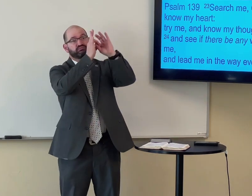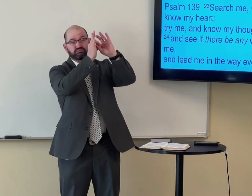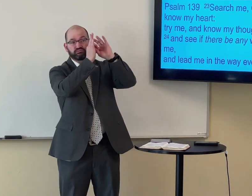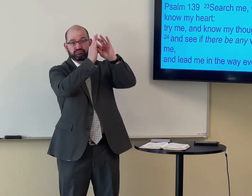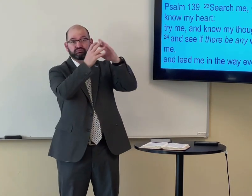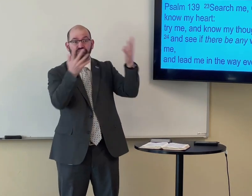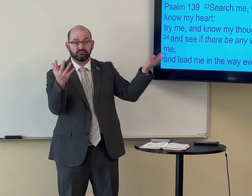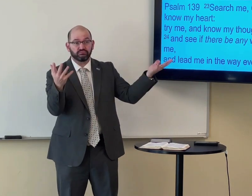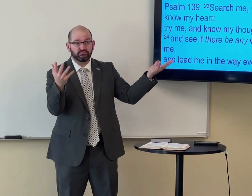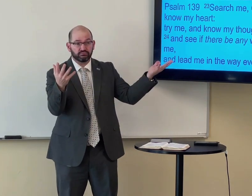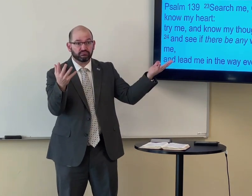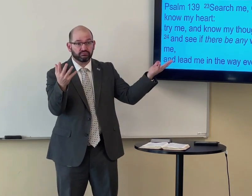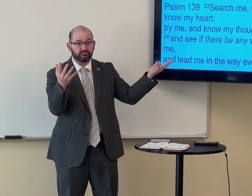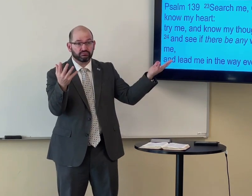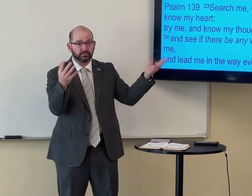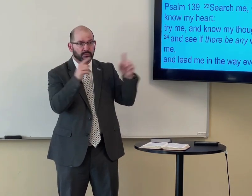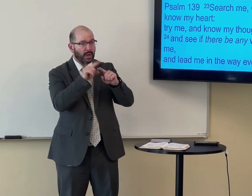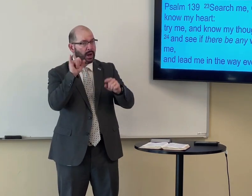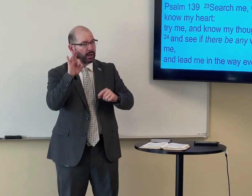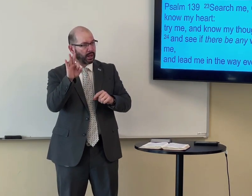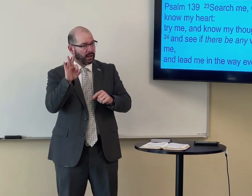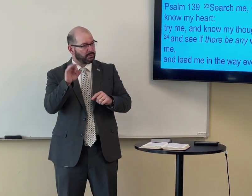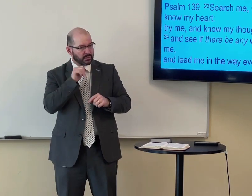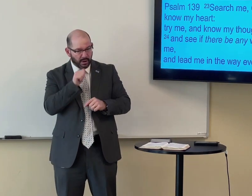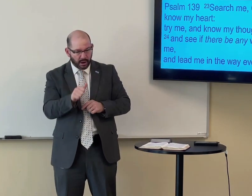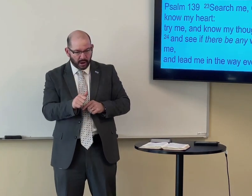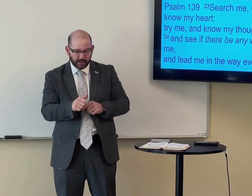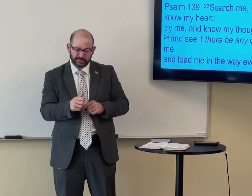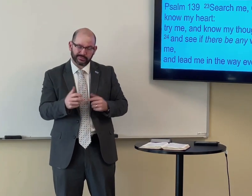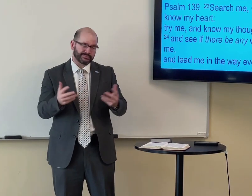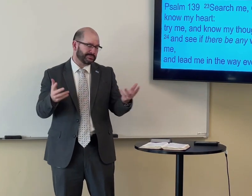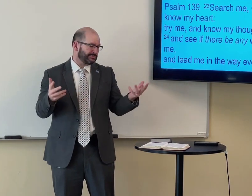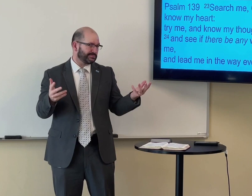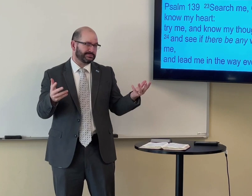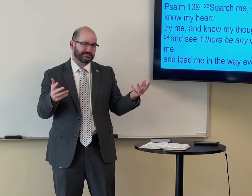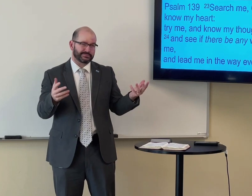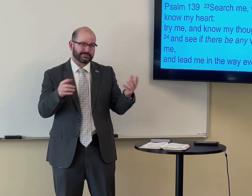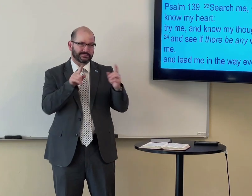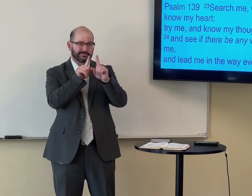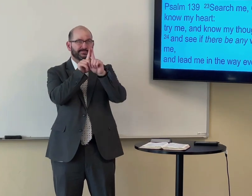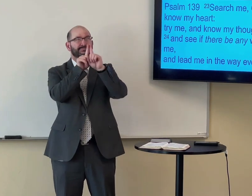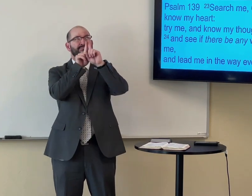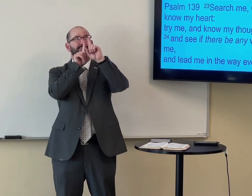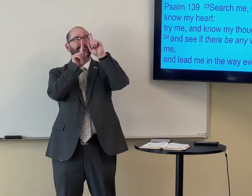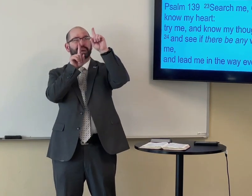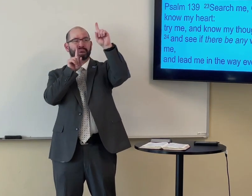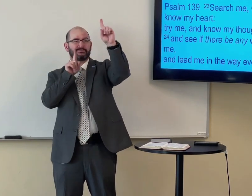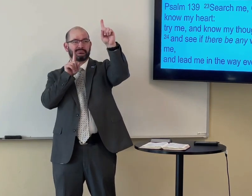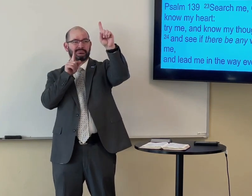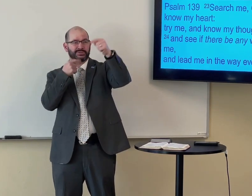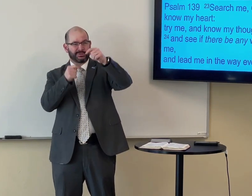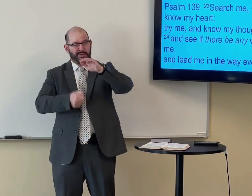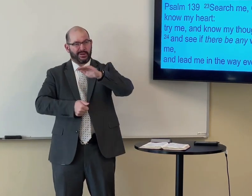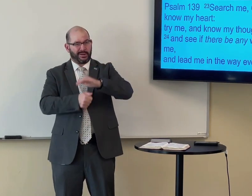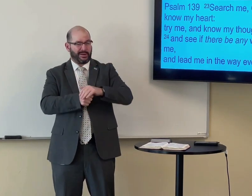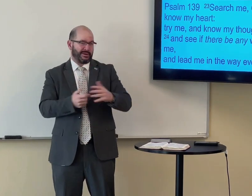that he'll have a close relationship with God. But if he doesn't, their relationship will drift